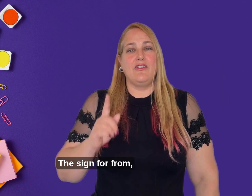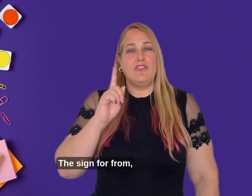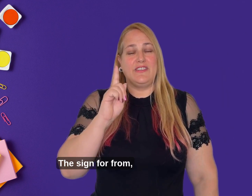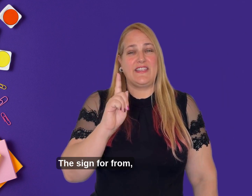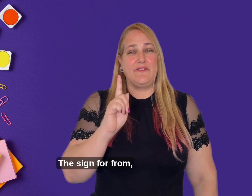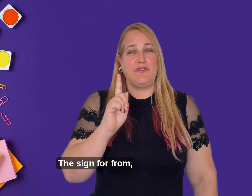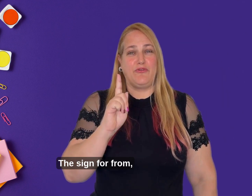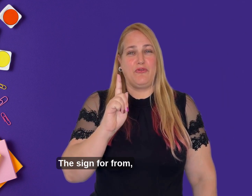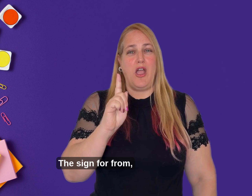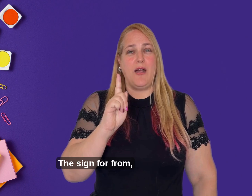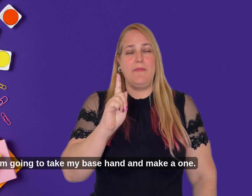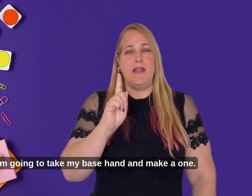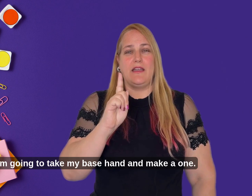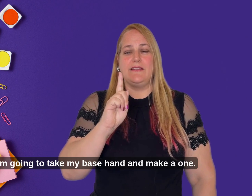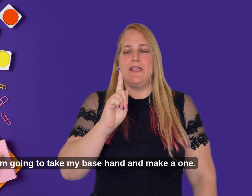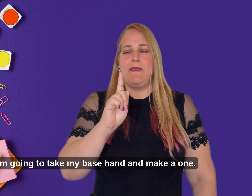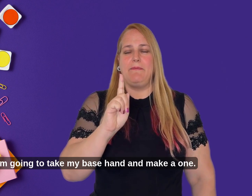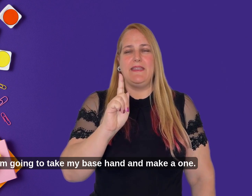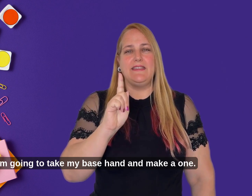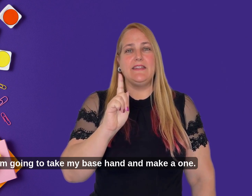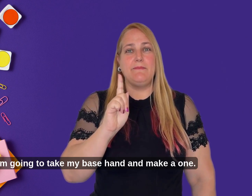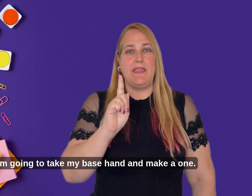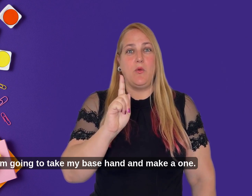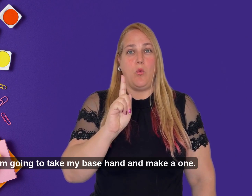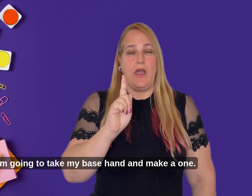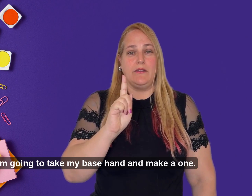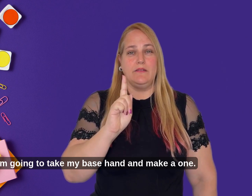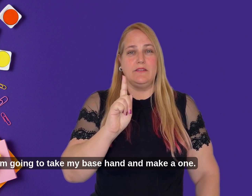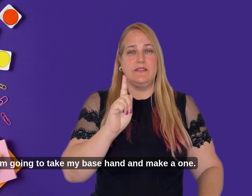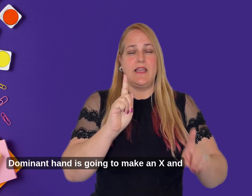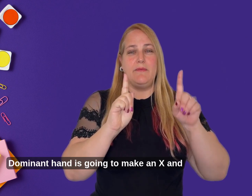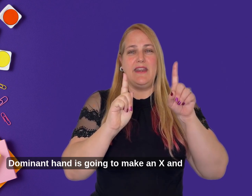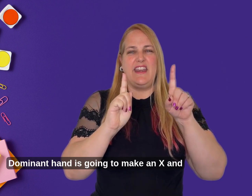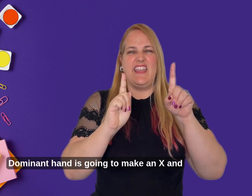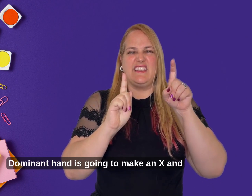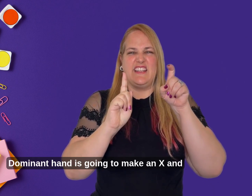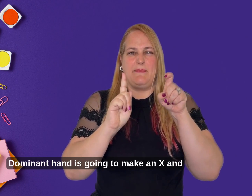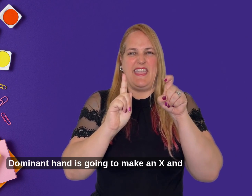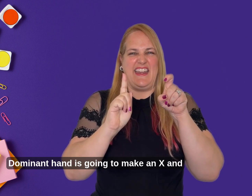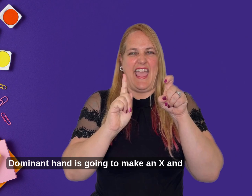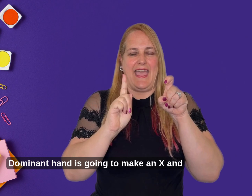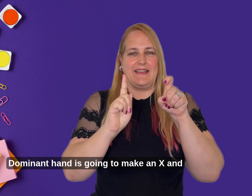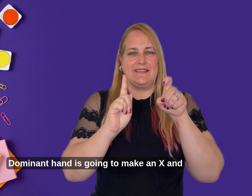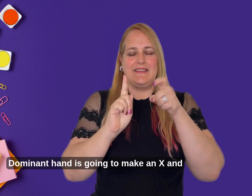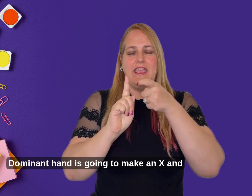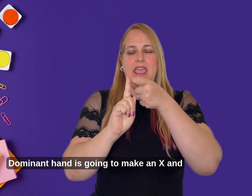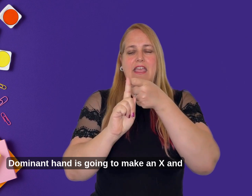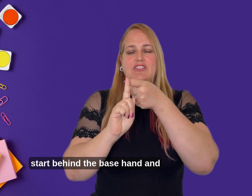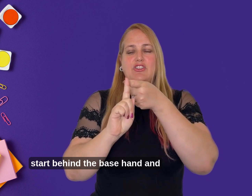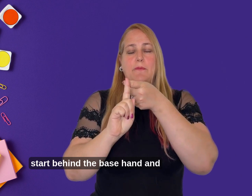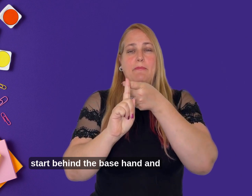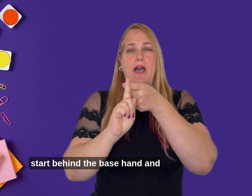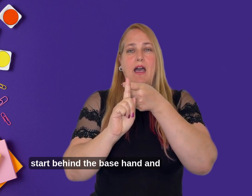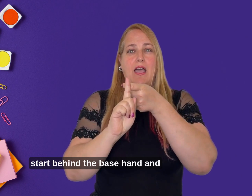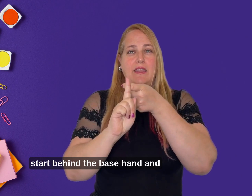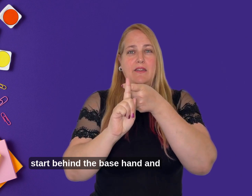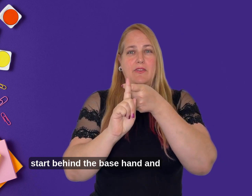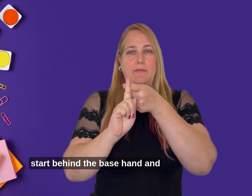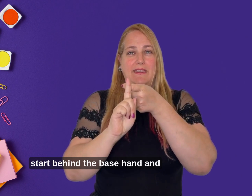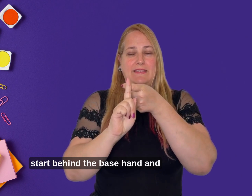The sign for from, I'm going to take my base hand and make a 1. Dominant hand is going to make an X and start behind the base